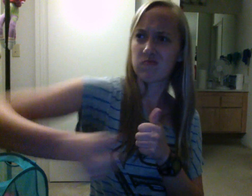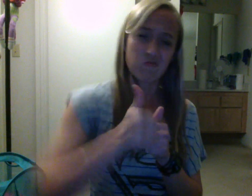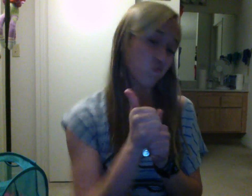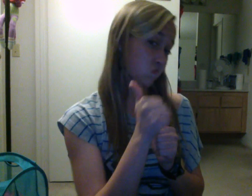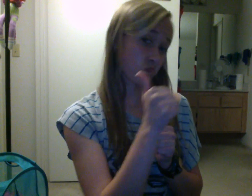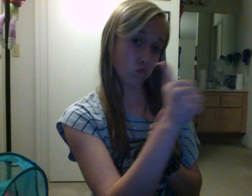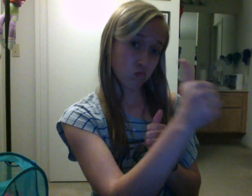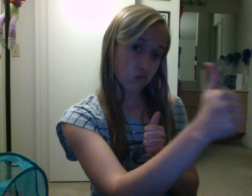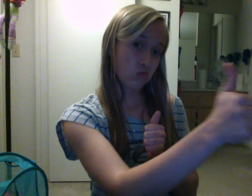To fight